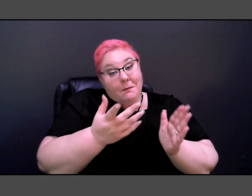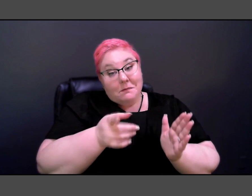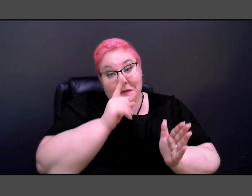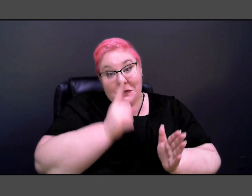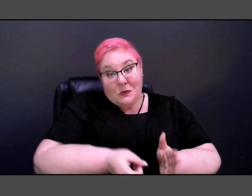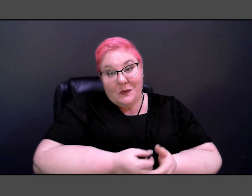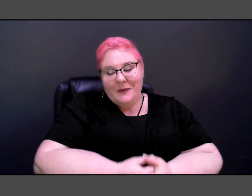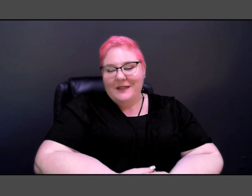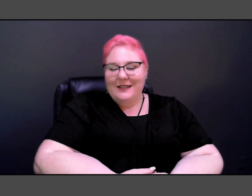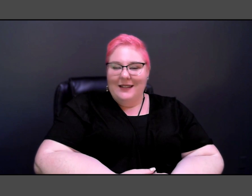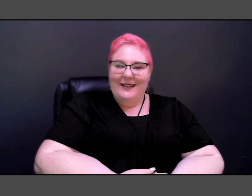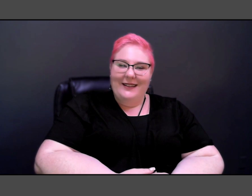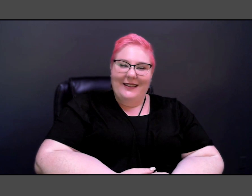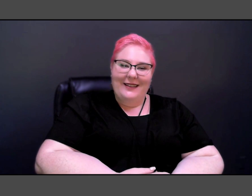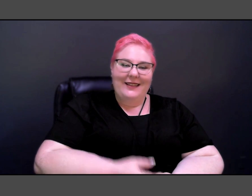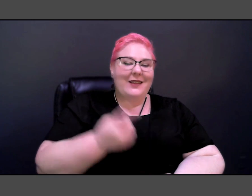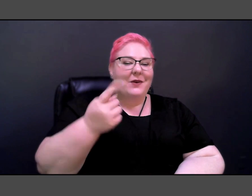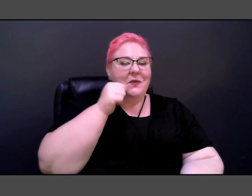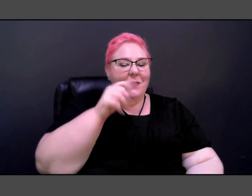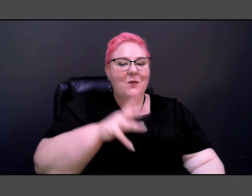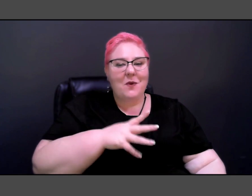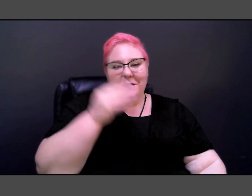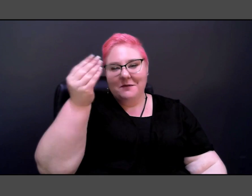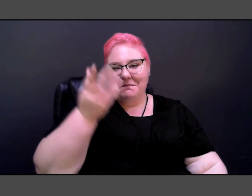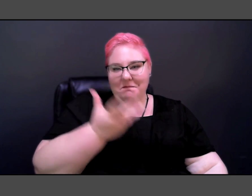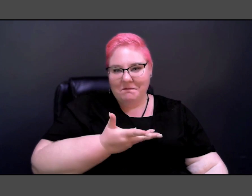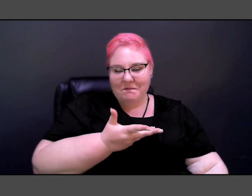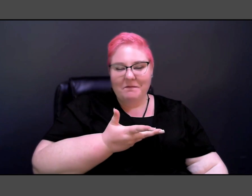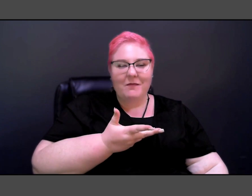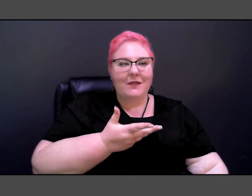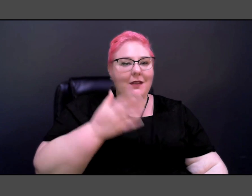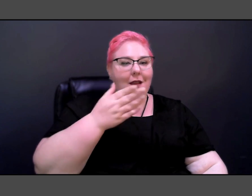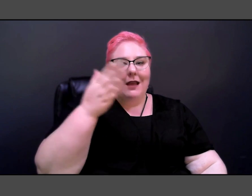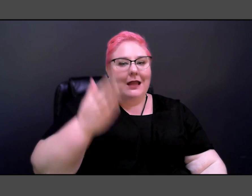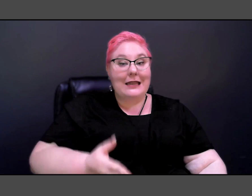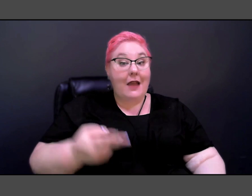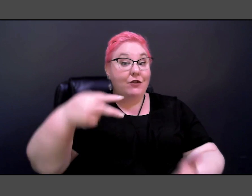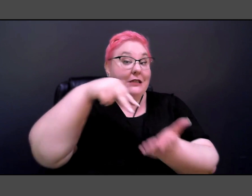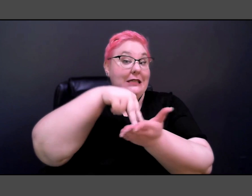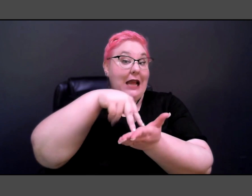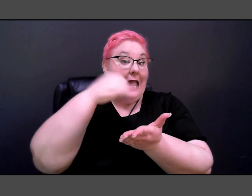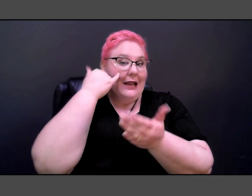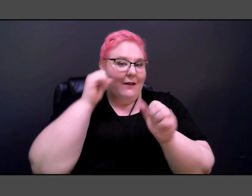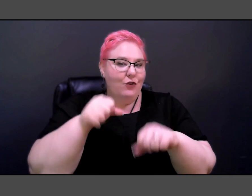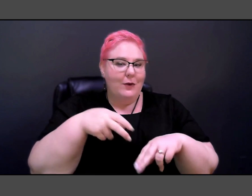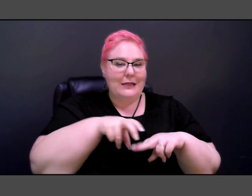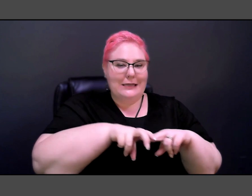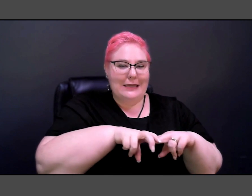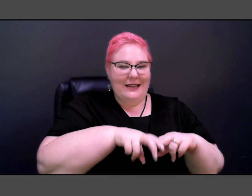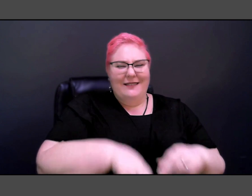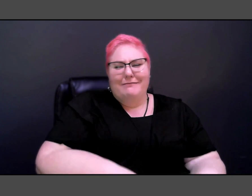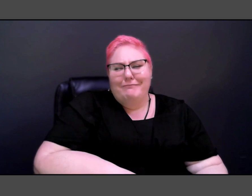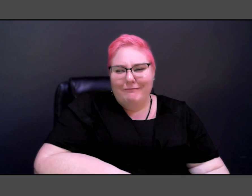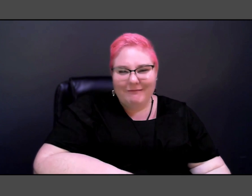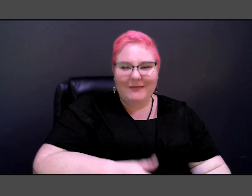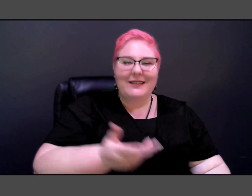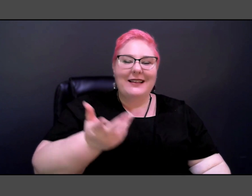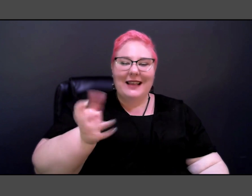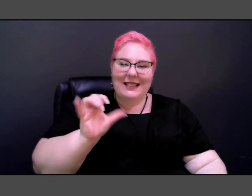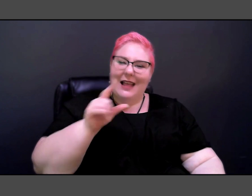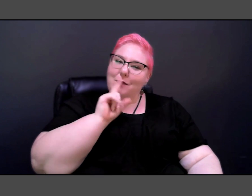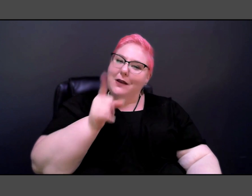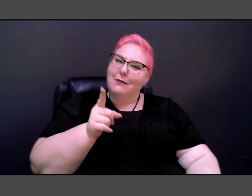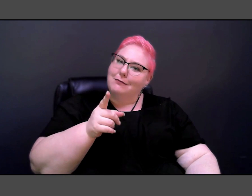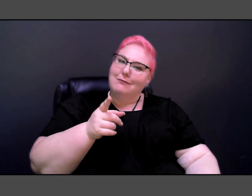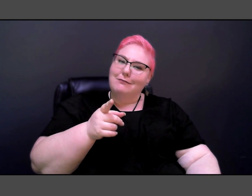woman told me one time, never stand when you can sit, right? Like that, very practical advice,